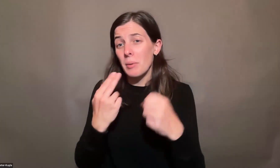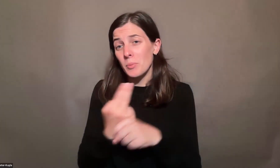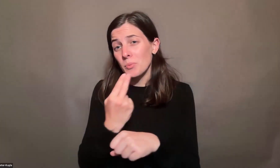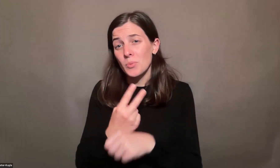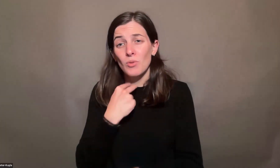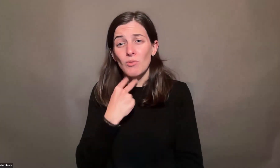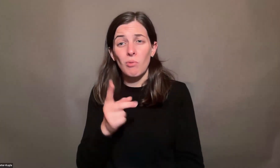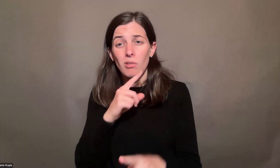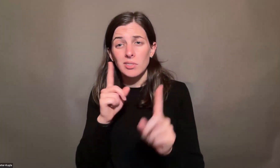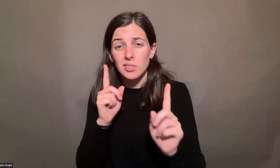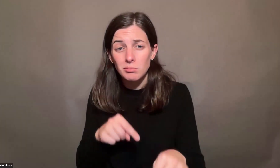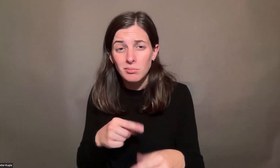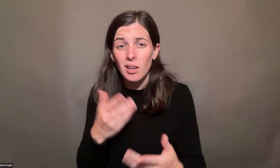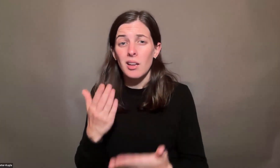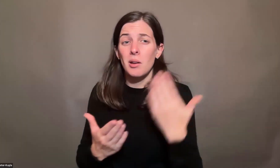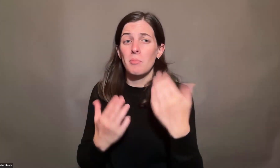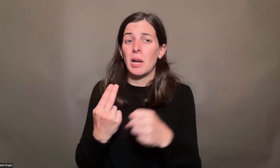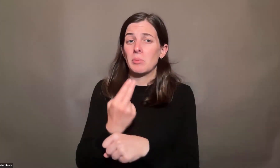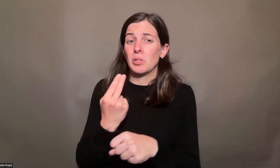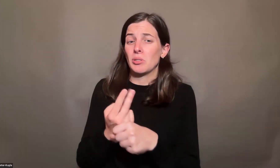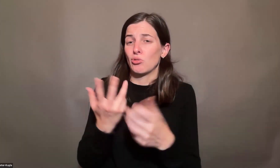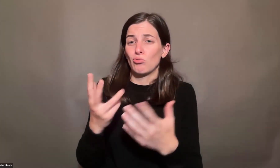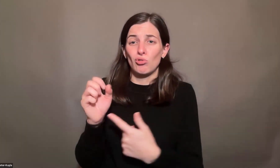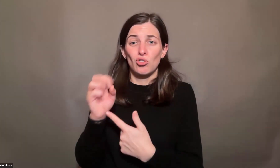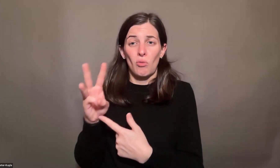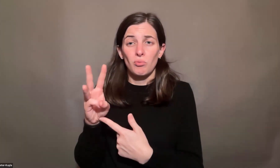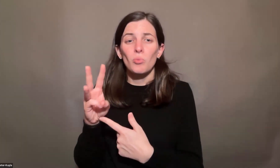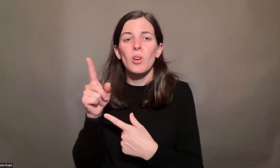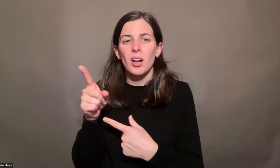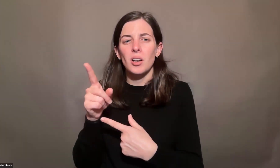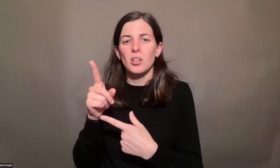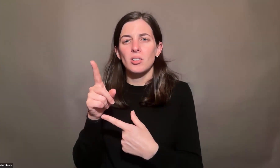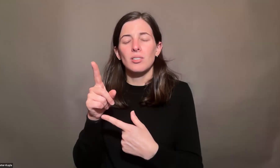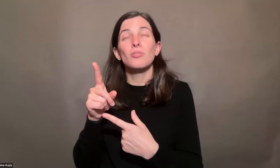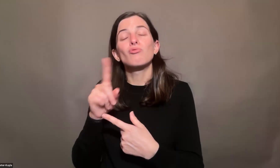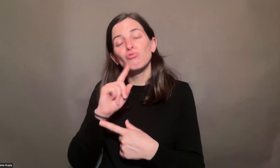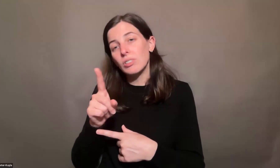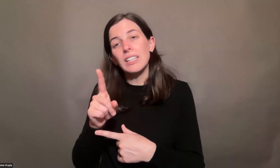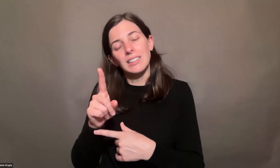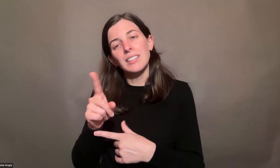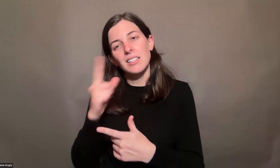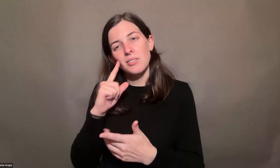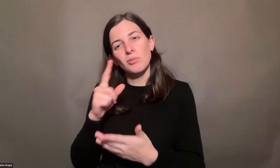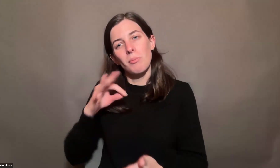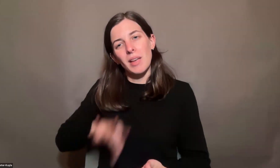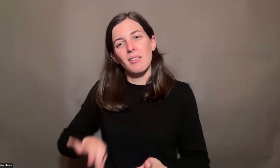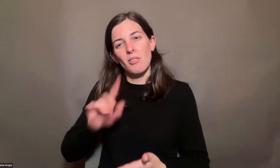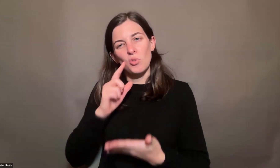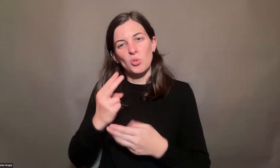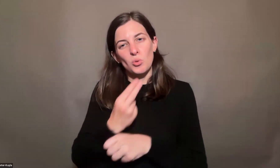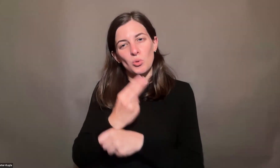end of the day, all readers will benefit from a really well-structured document that can be navigated quite easily.